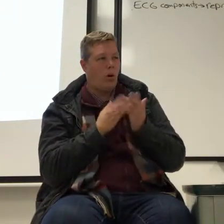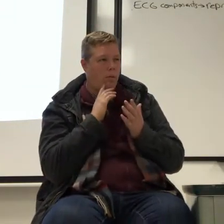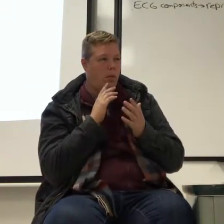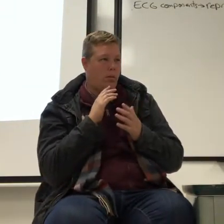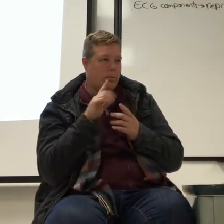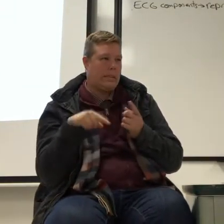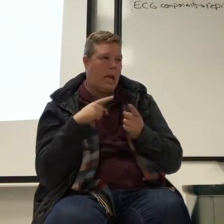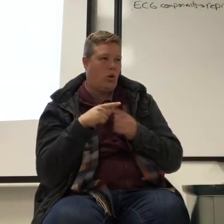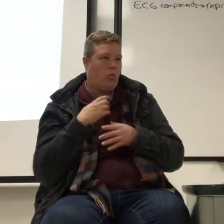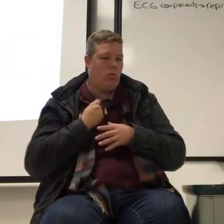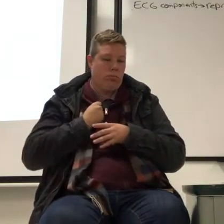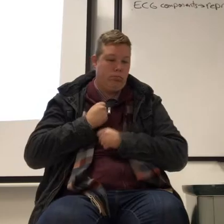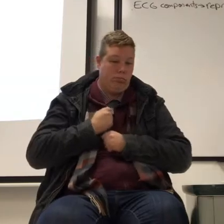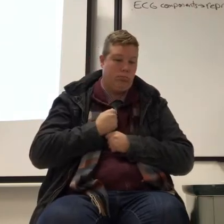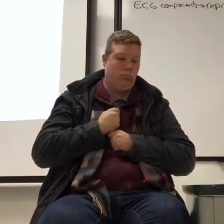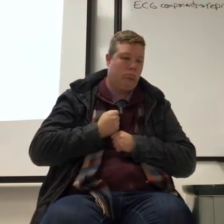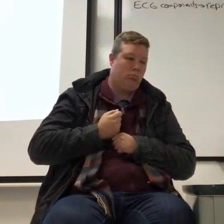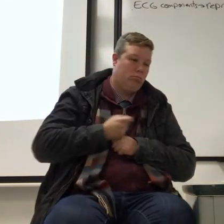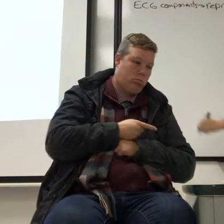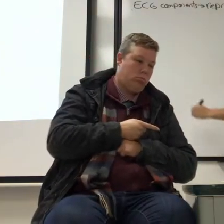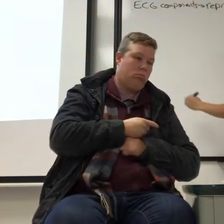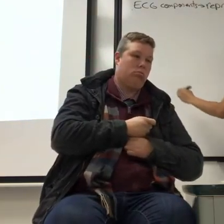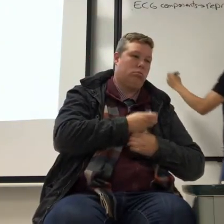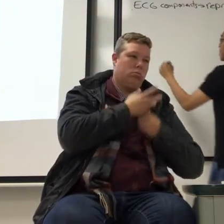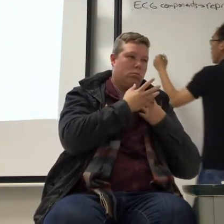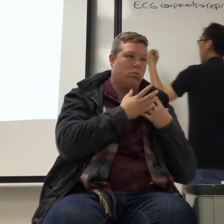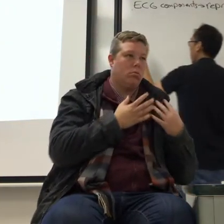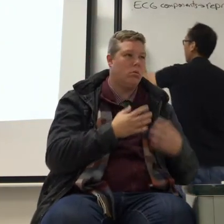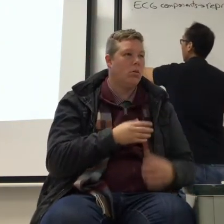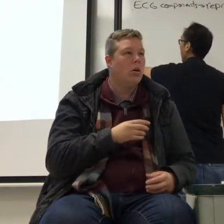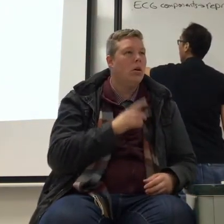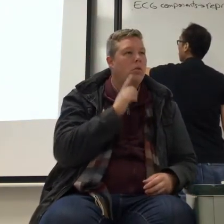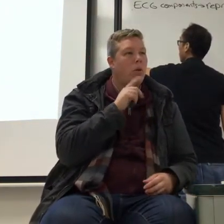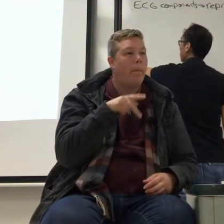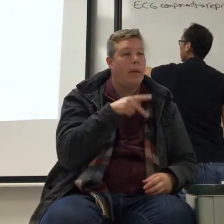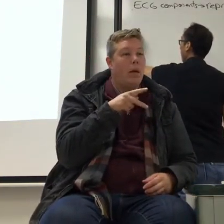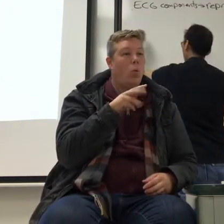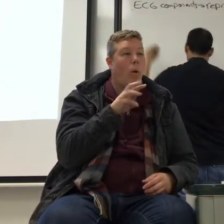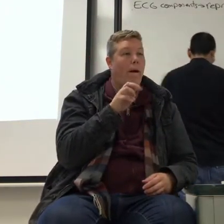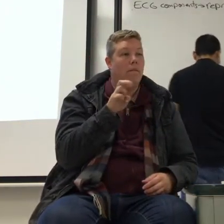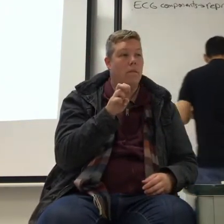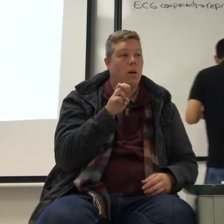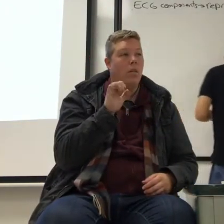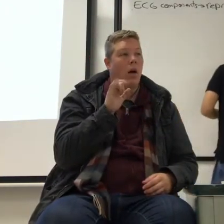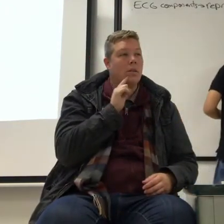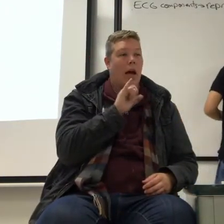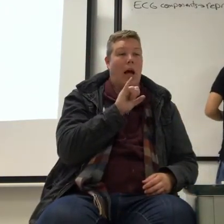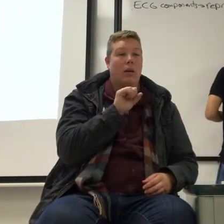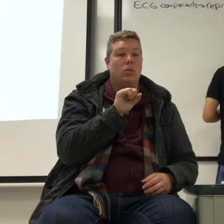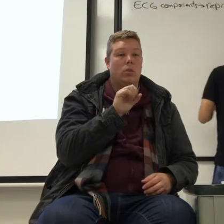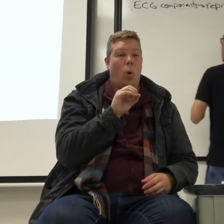question you should be asking yourself. So for example, P wave, isoelectric line,